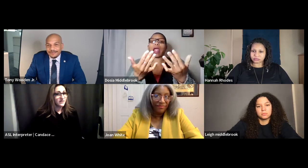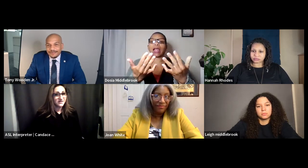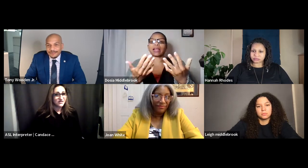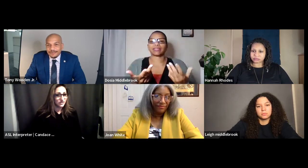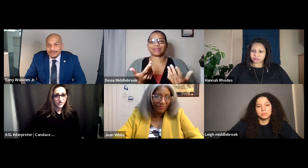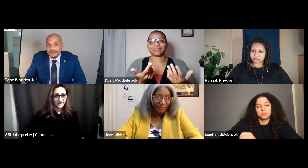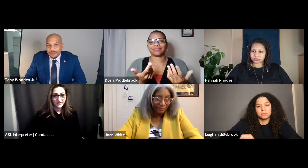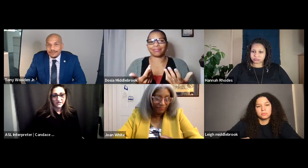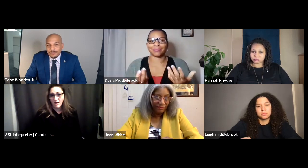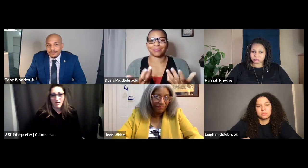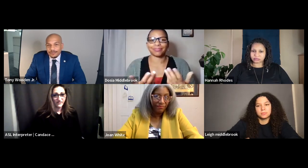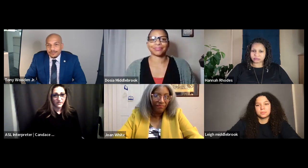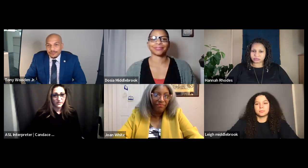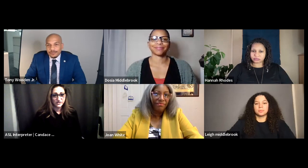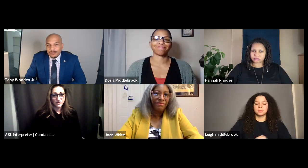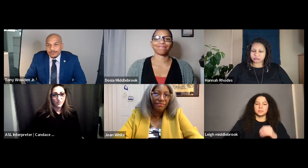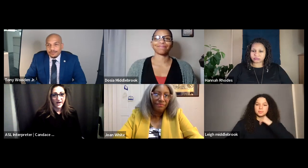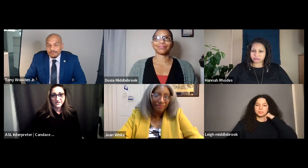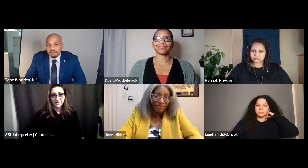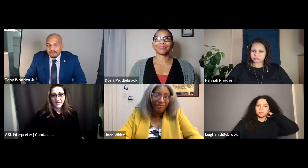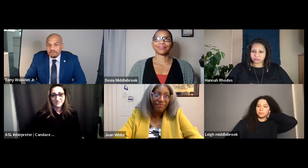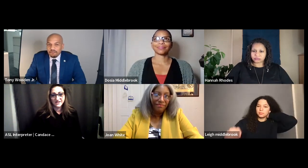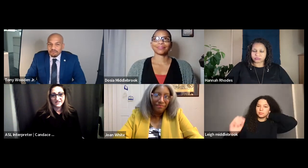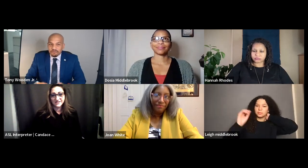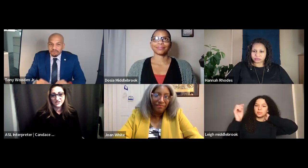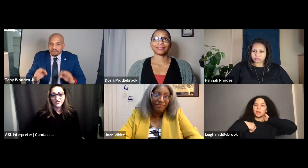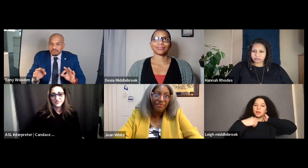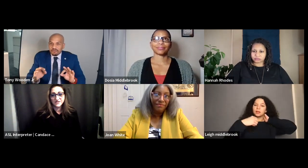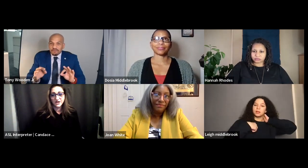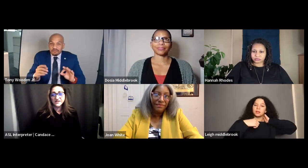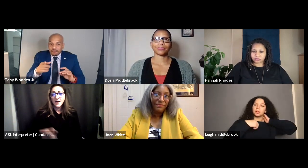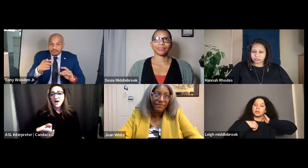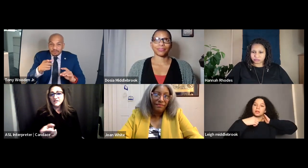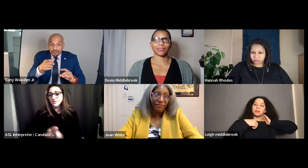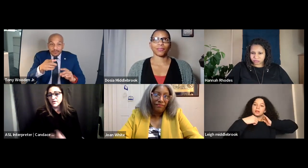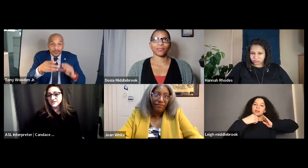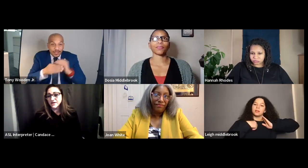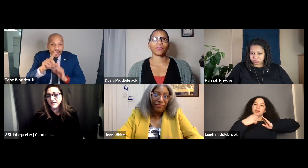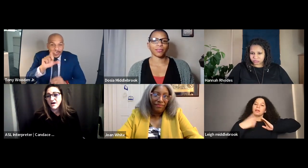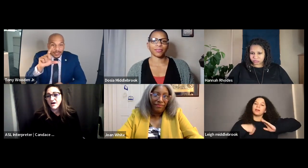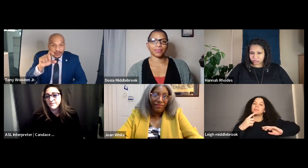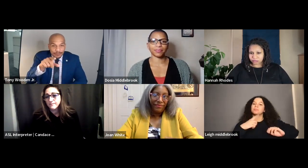comes to children, no, I feel like we should wait and they can make that decision for themselves. Lee wants to make a comment.